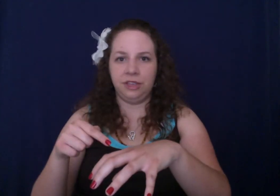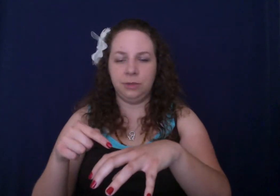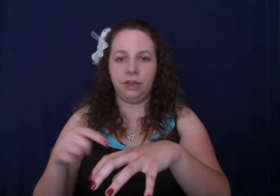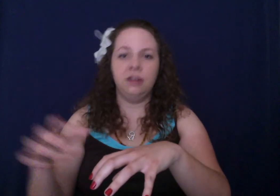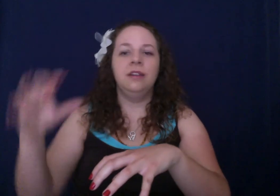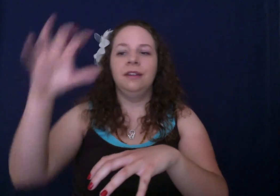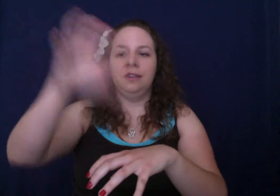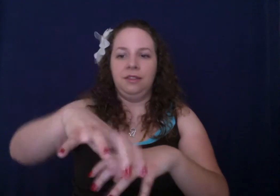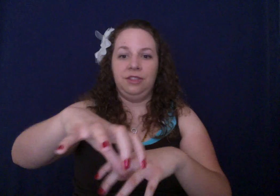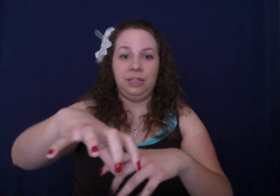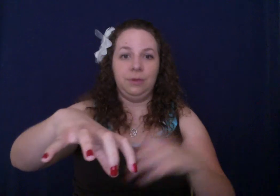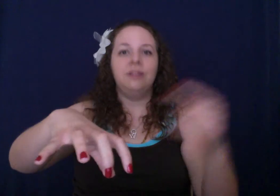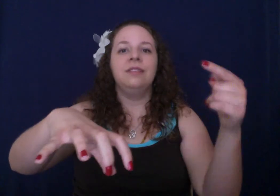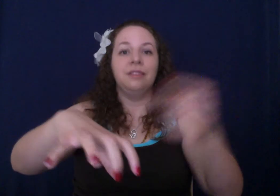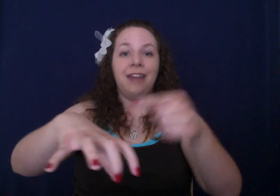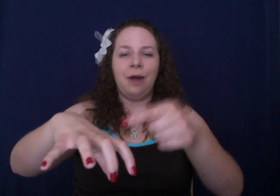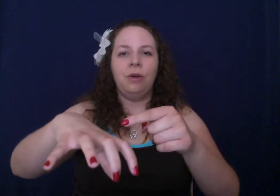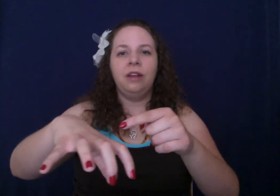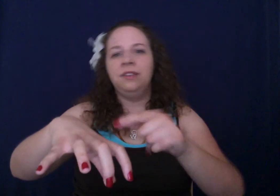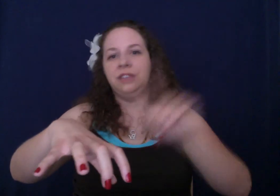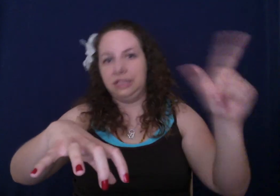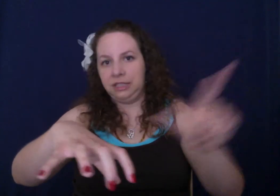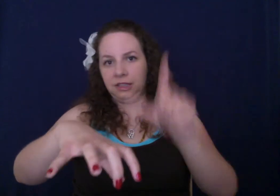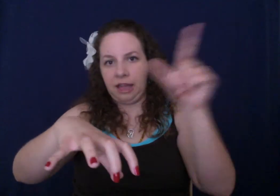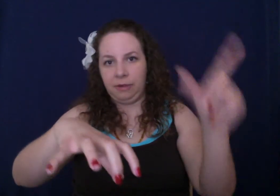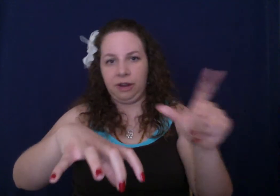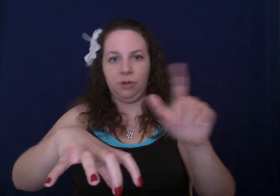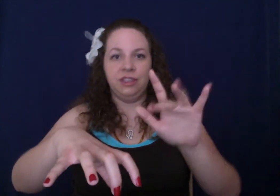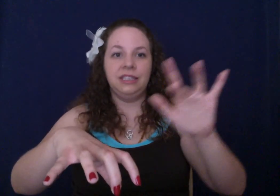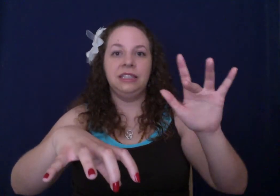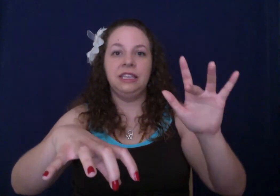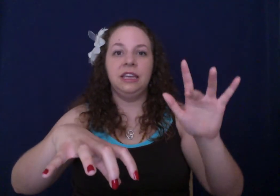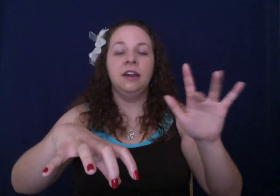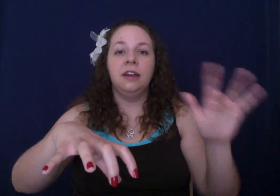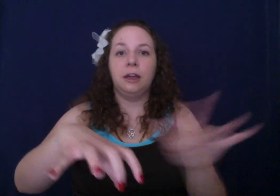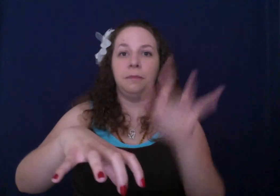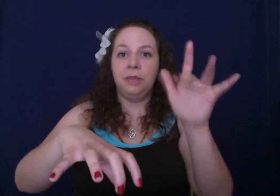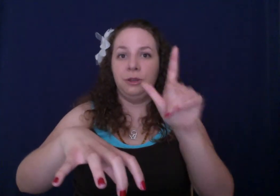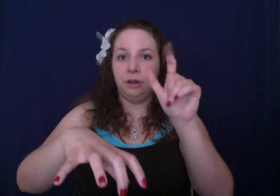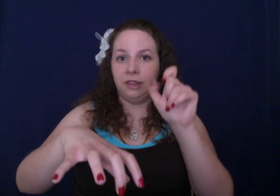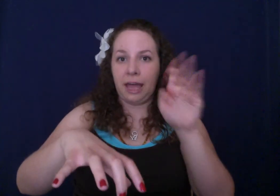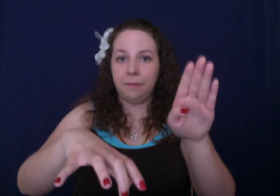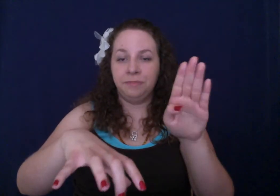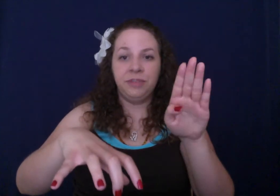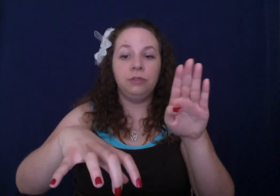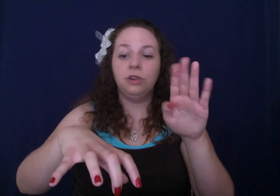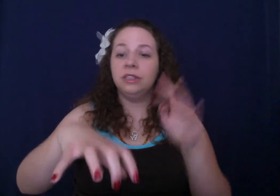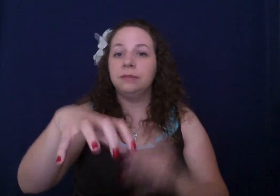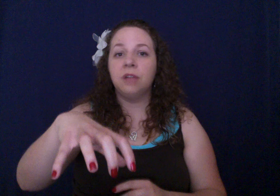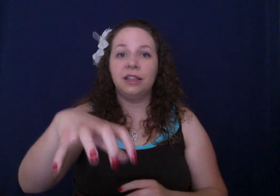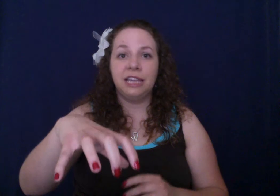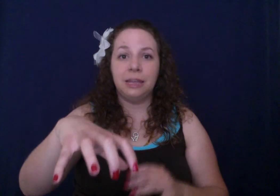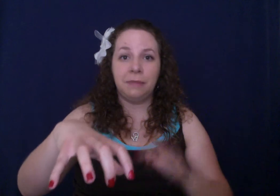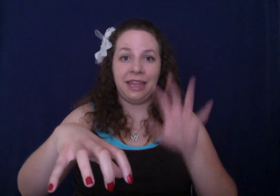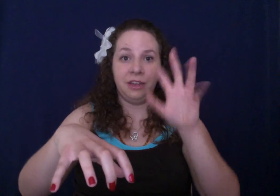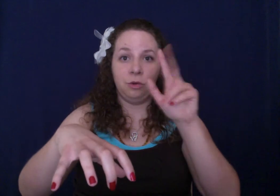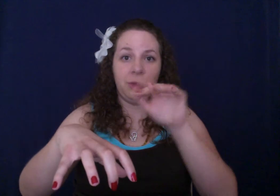one, that one, this is the library, or this is the computer lab. Now notice I'm not taking my hand away to